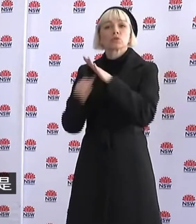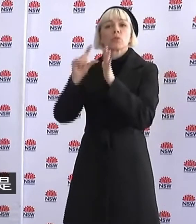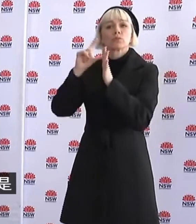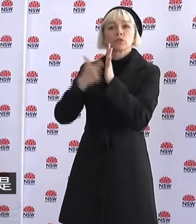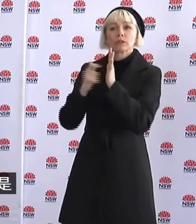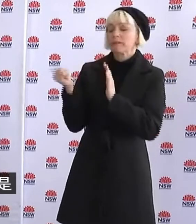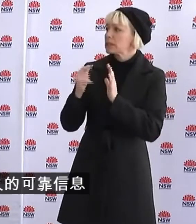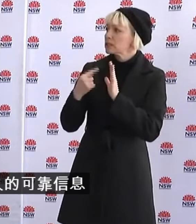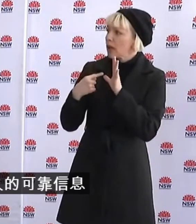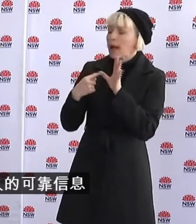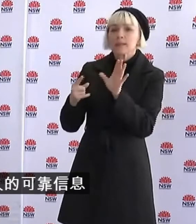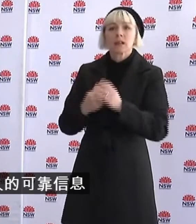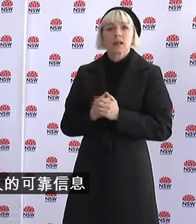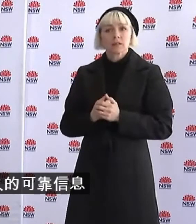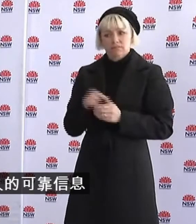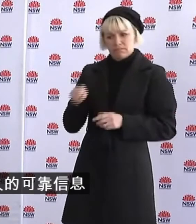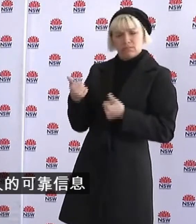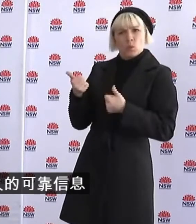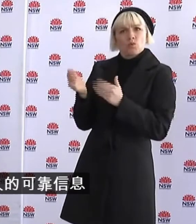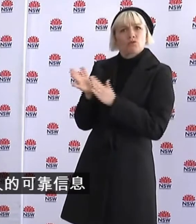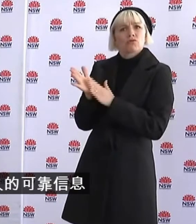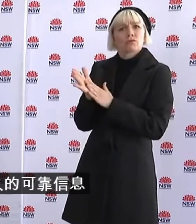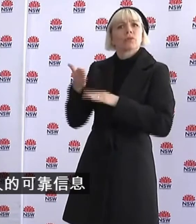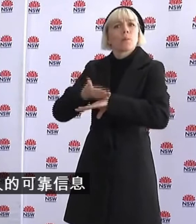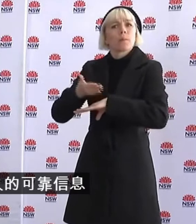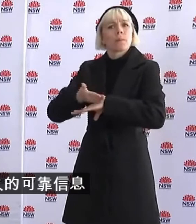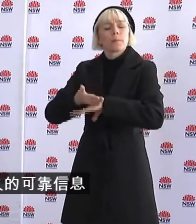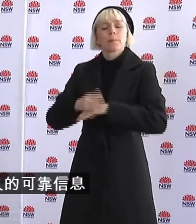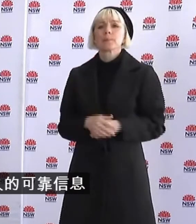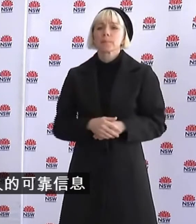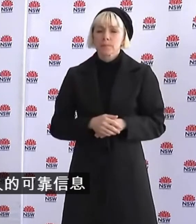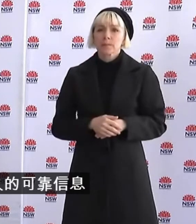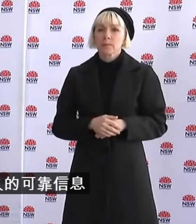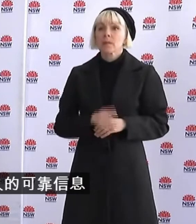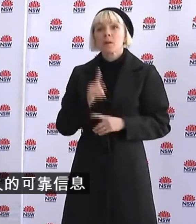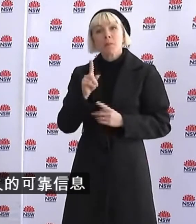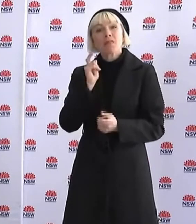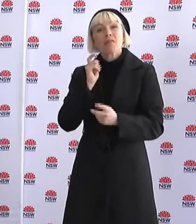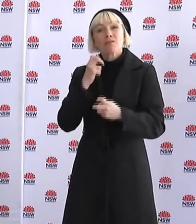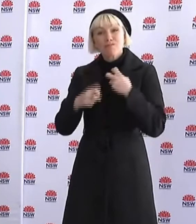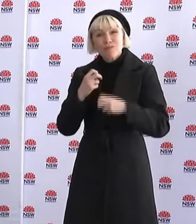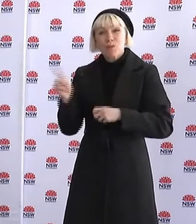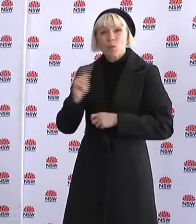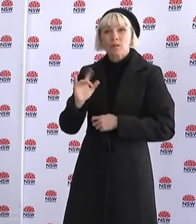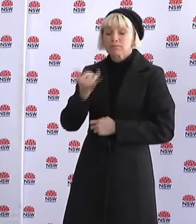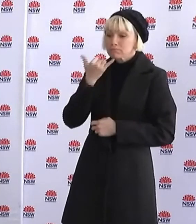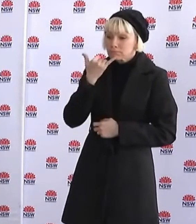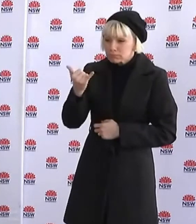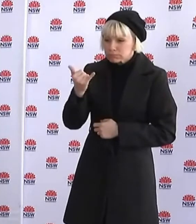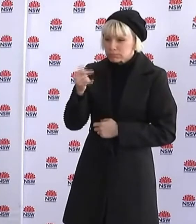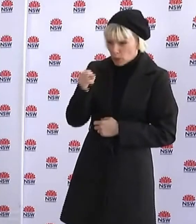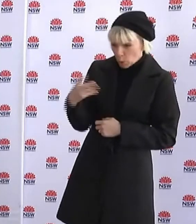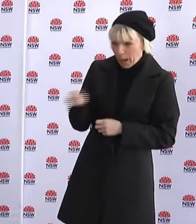have is getting reliable information from people who may not be able to tell us everything on the first go, remember